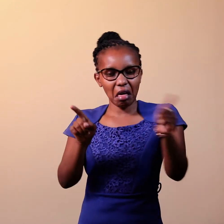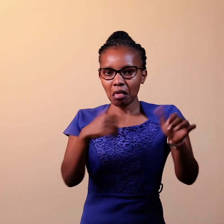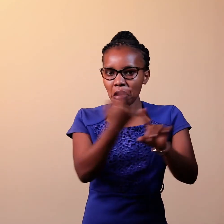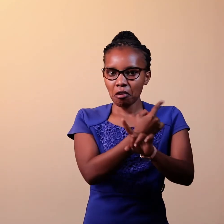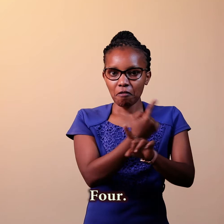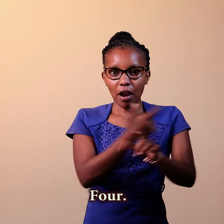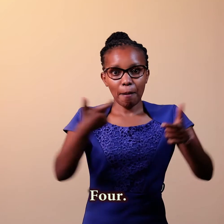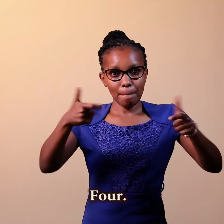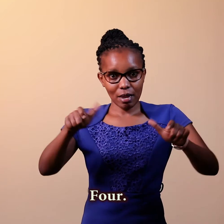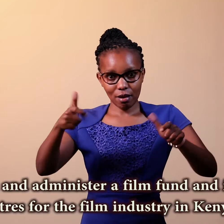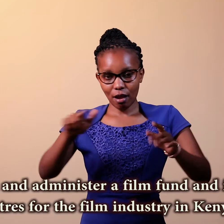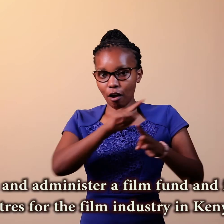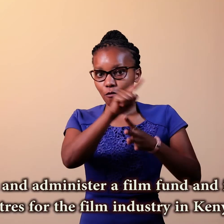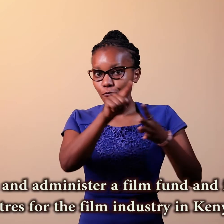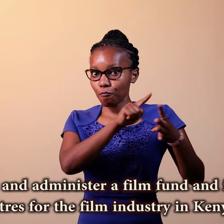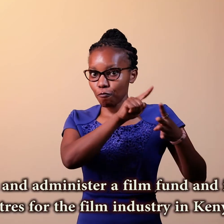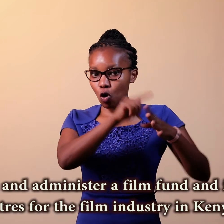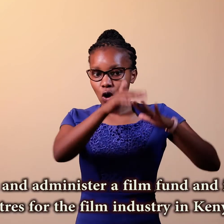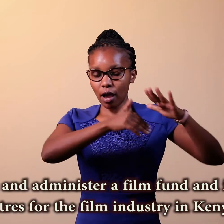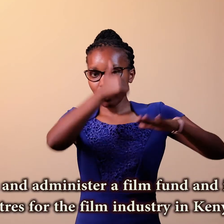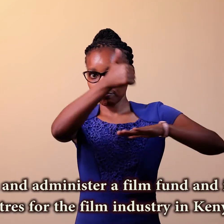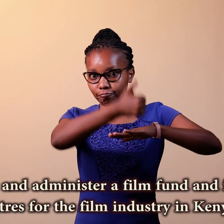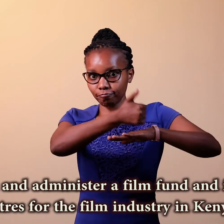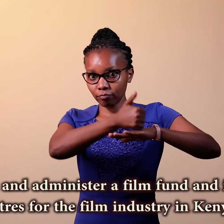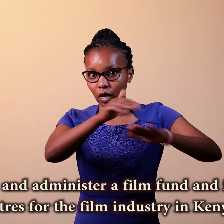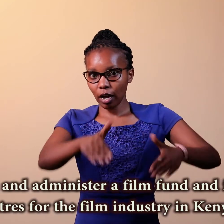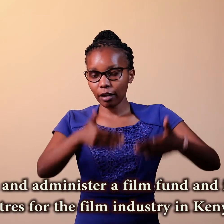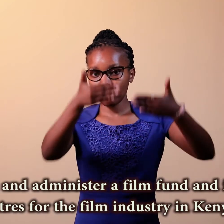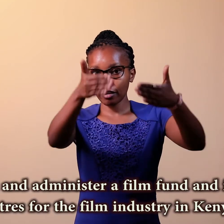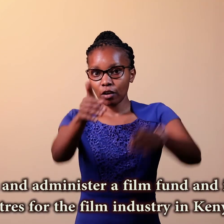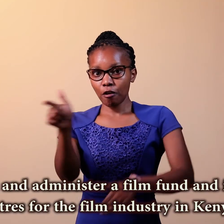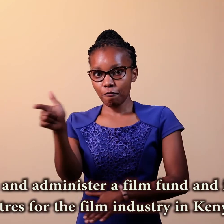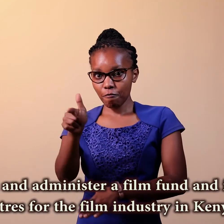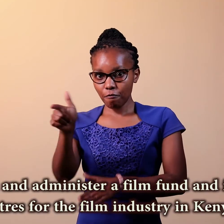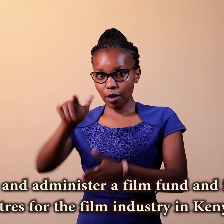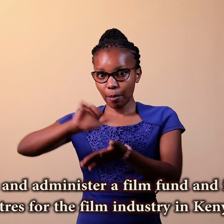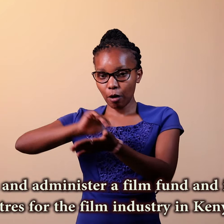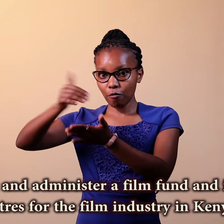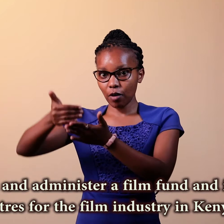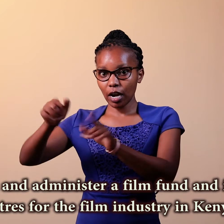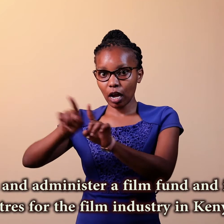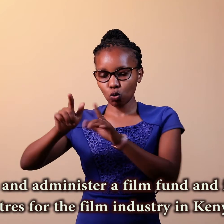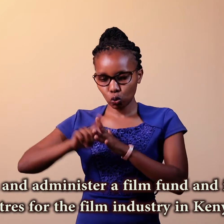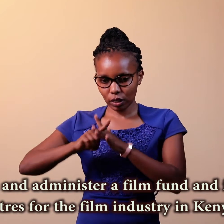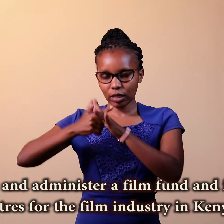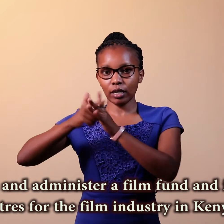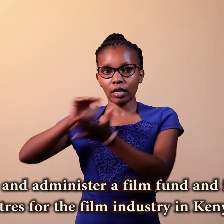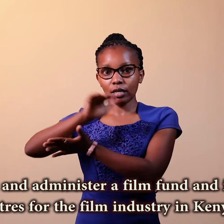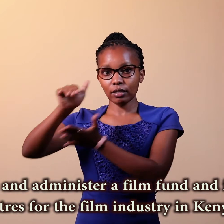Four, to establish and administer a film fund and incubation centers for the film industry